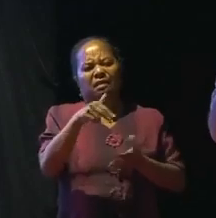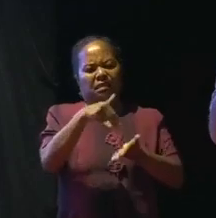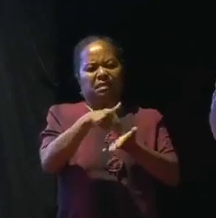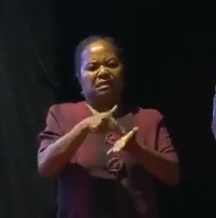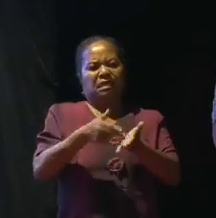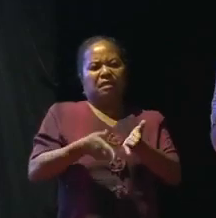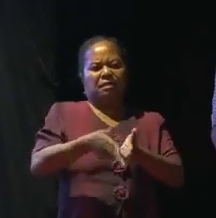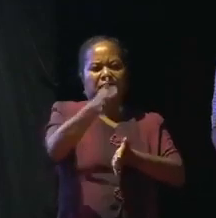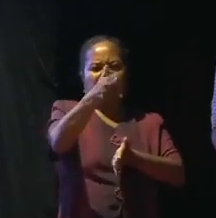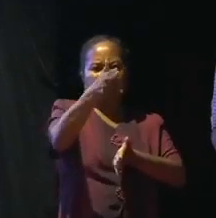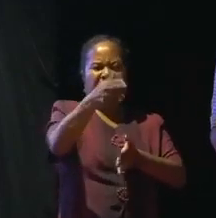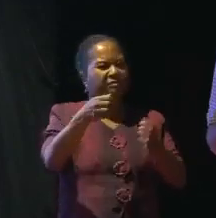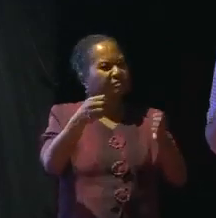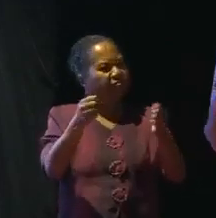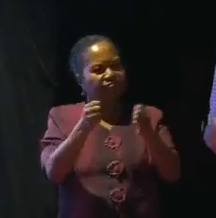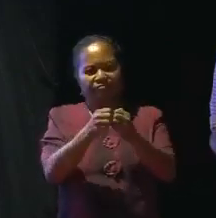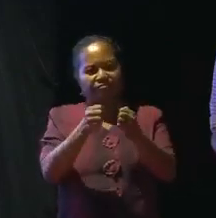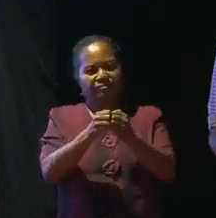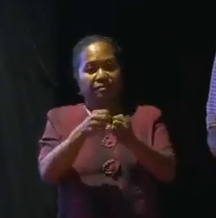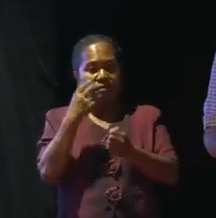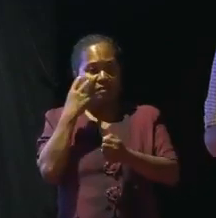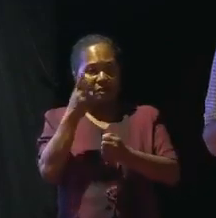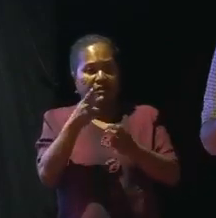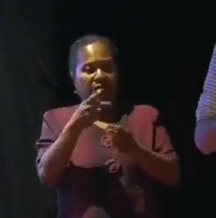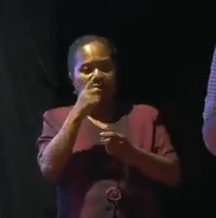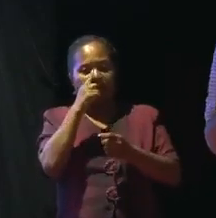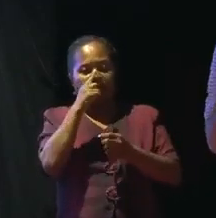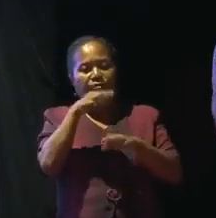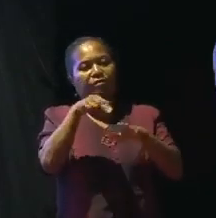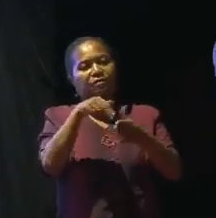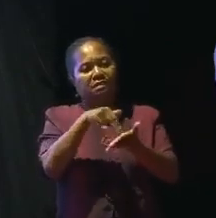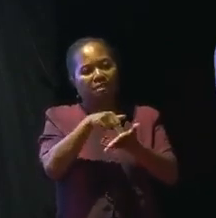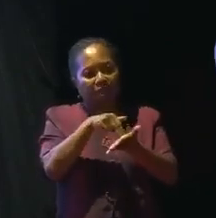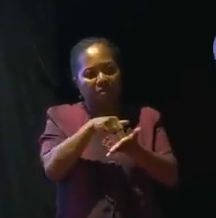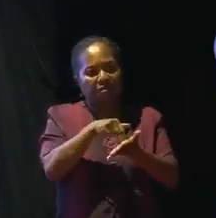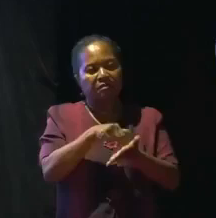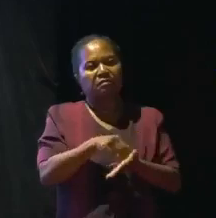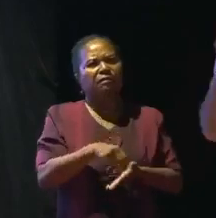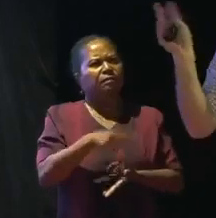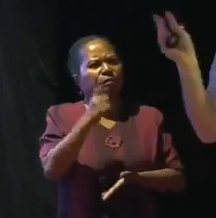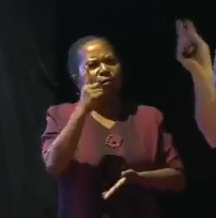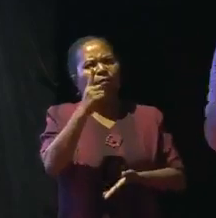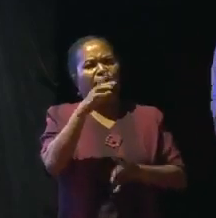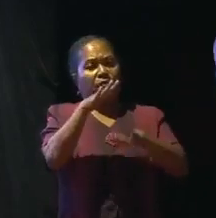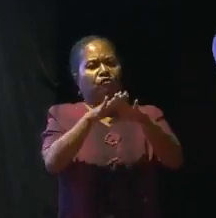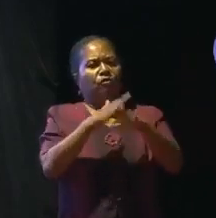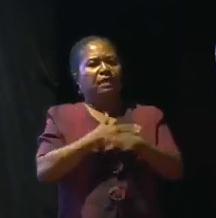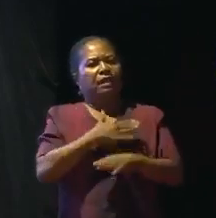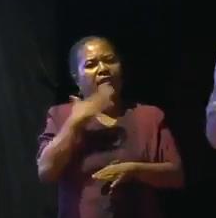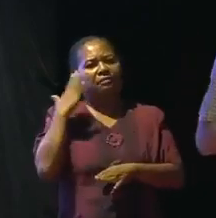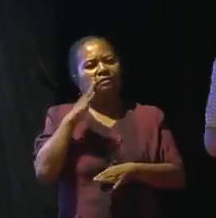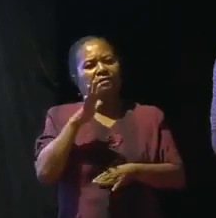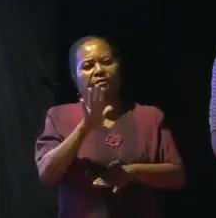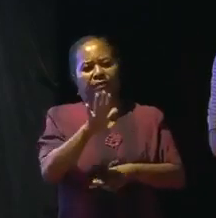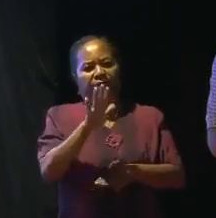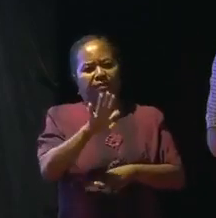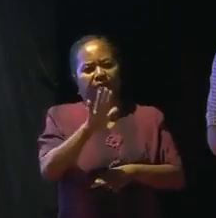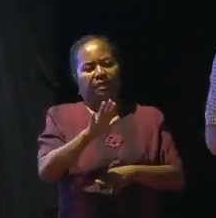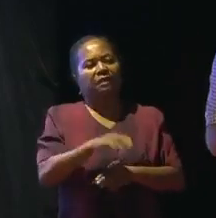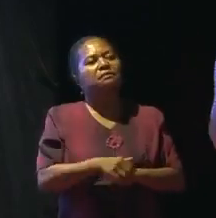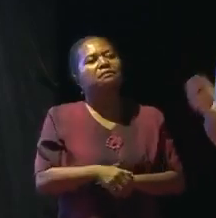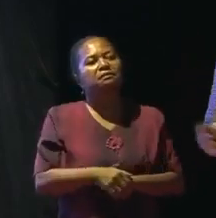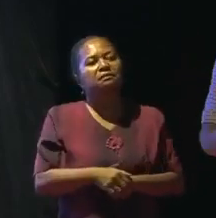of many scenarios where people are waiting in line for almost a day, and that's not just in the regional areas. That's here as